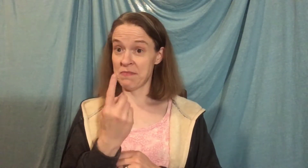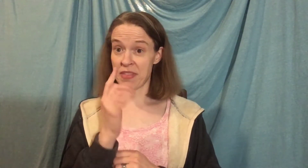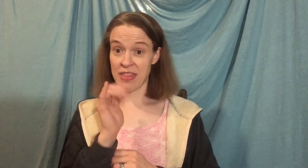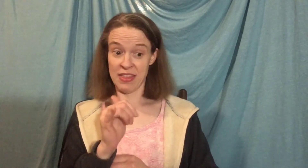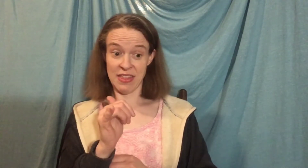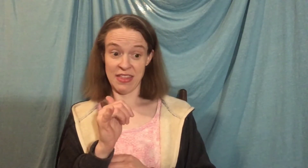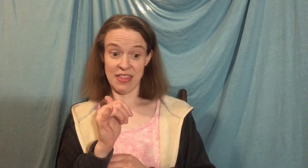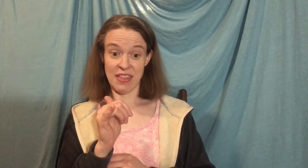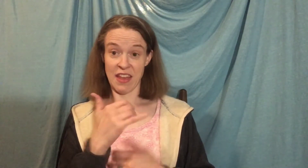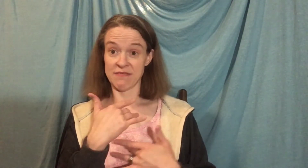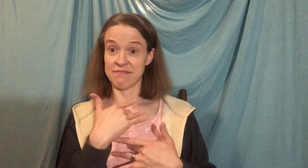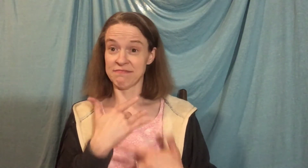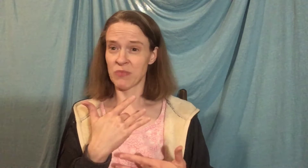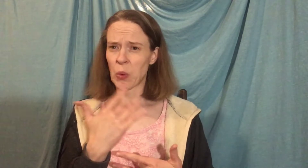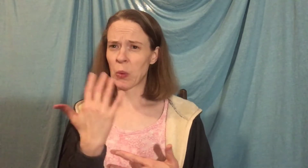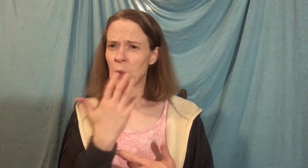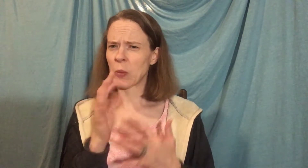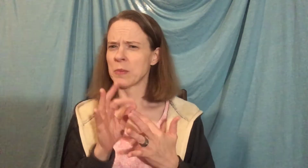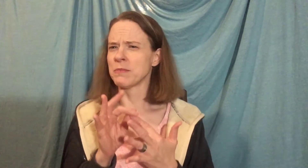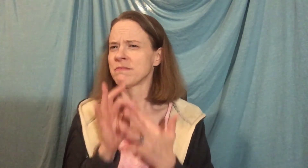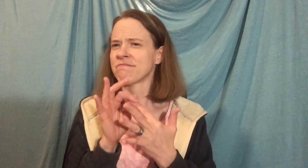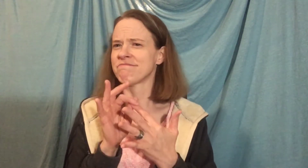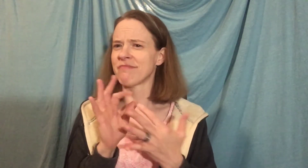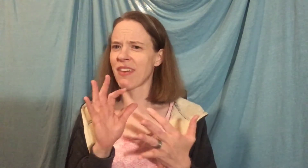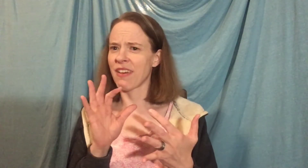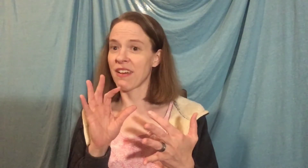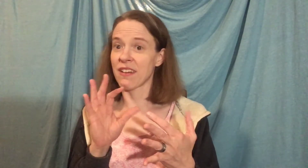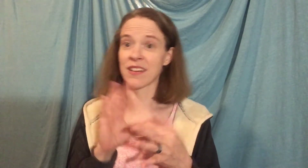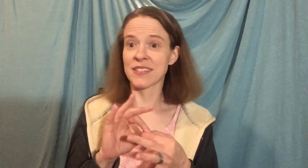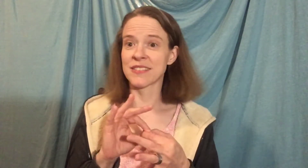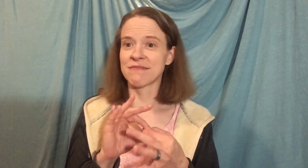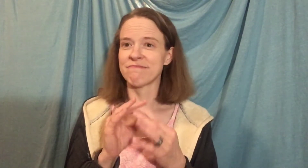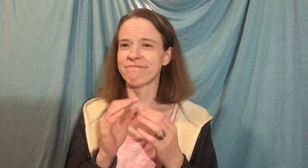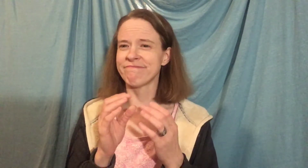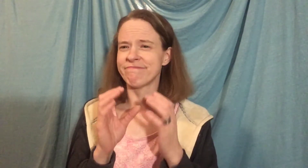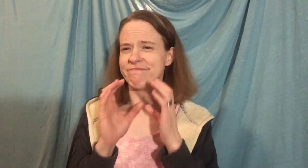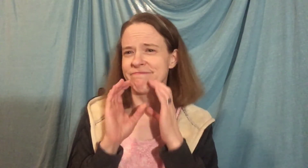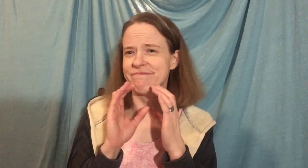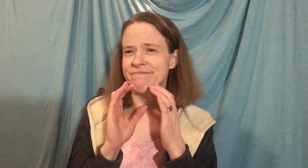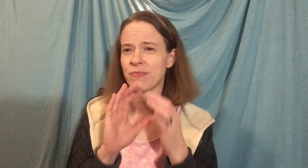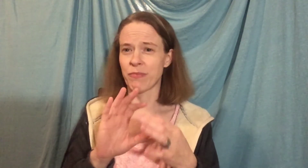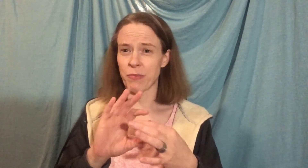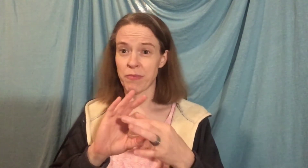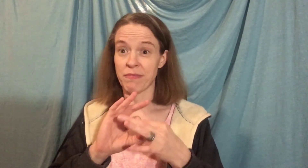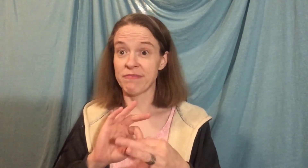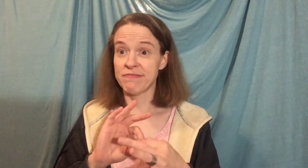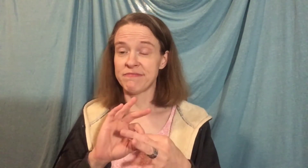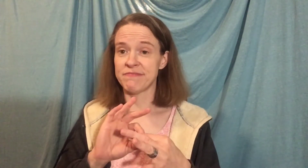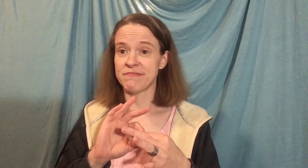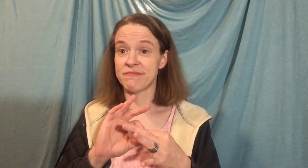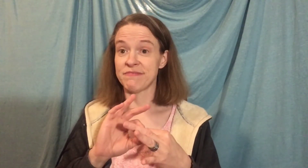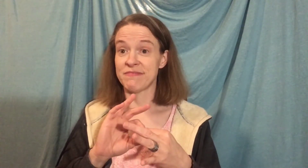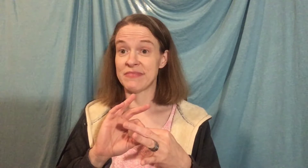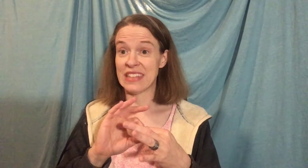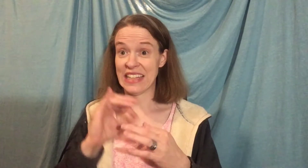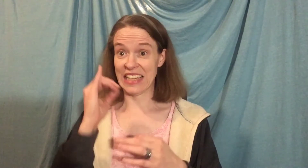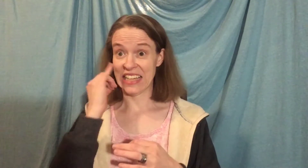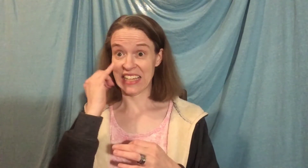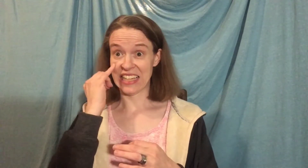So something that is so uniquely special for connecting and relating and